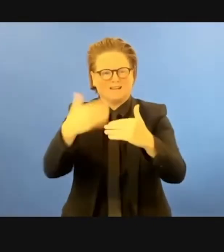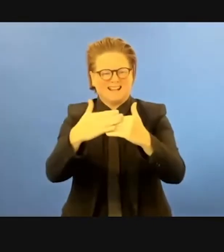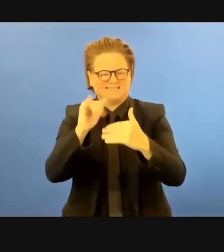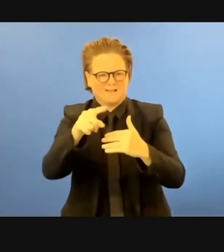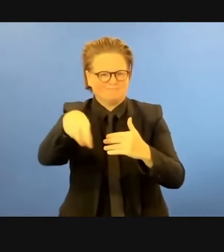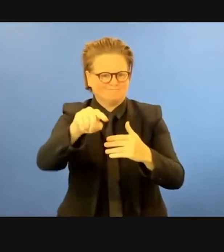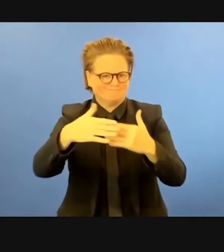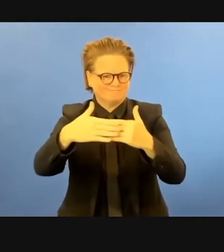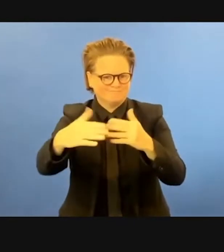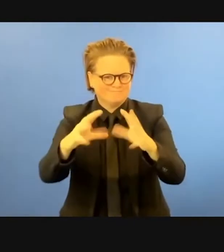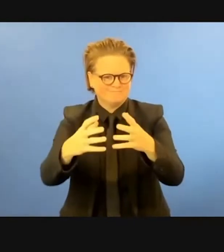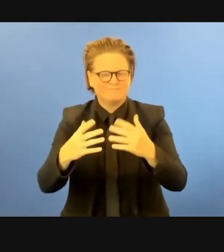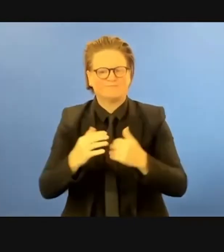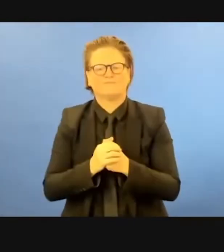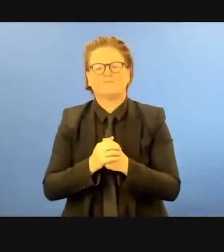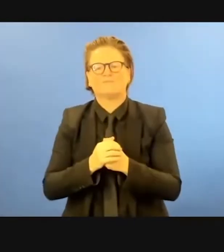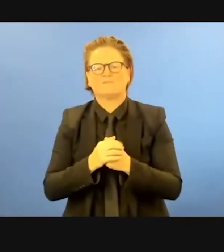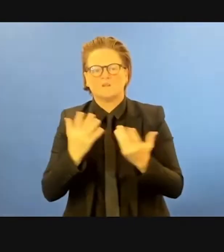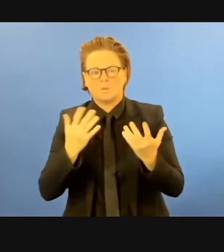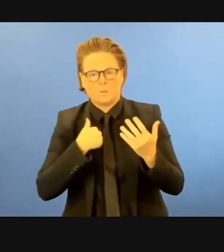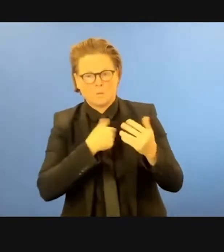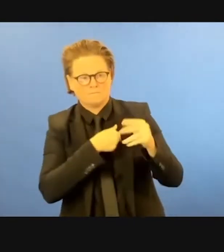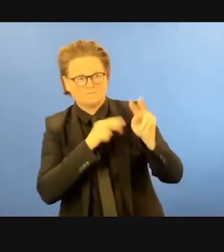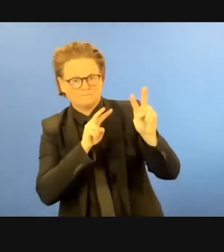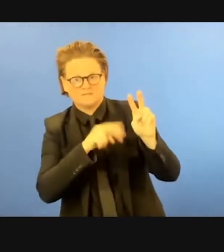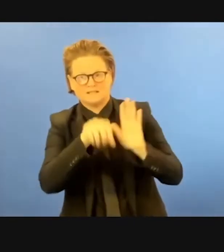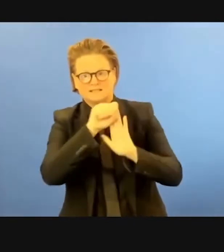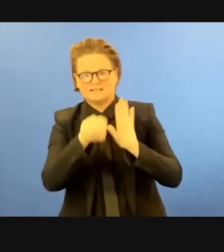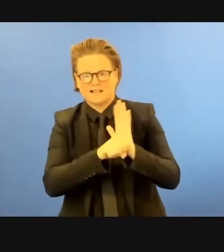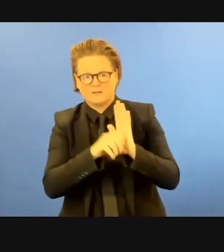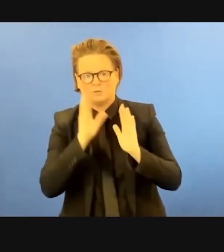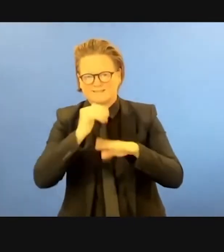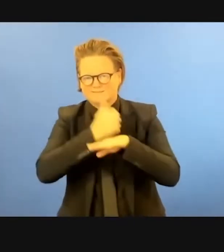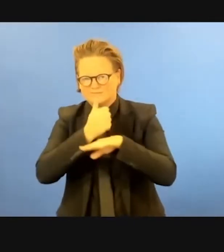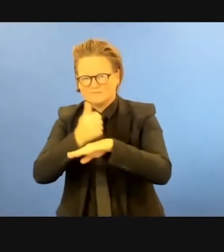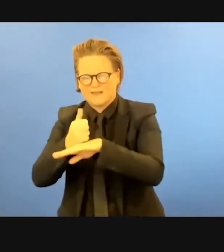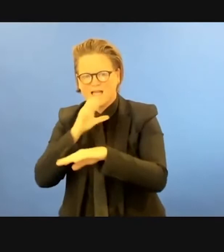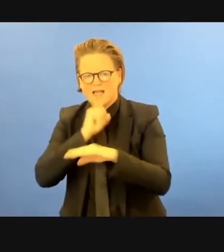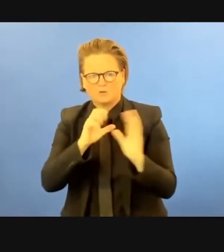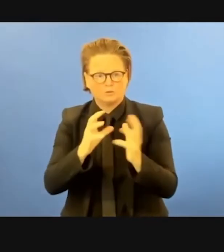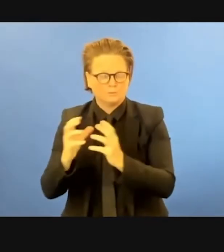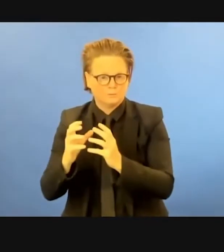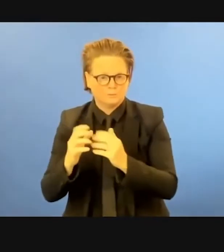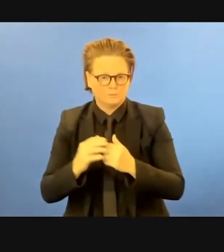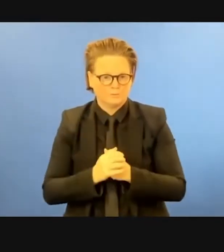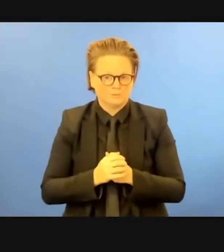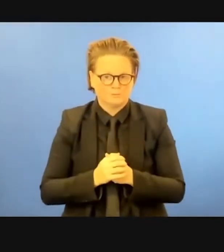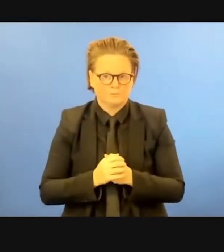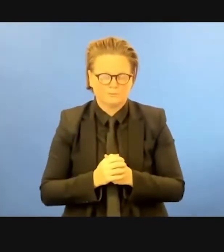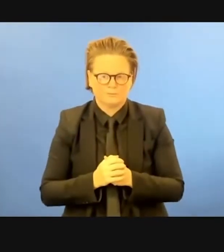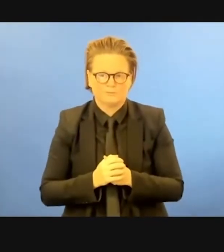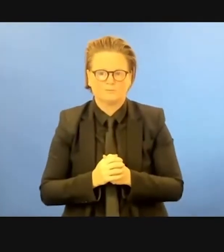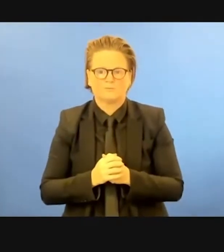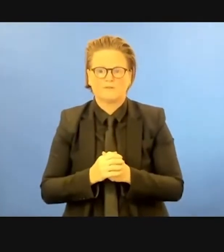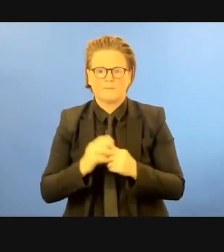framework, but we have yet to see the details of that. We have also heard from the federal administration